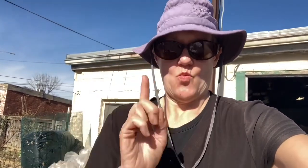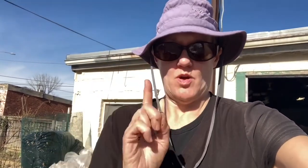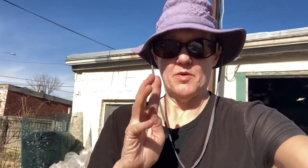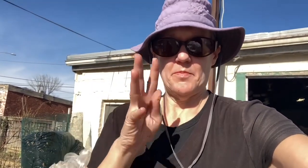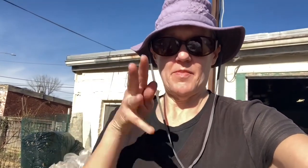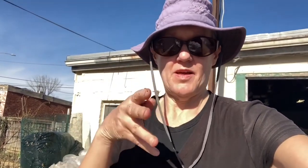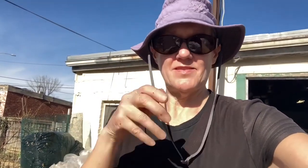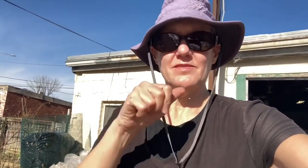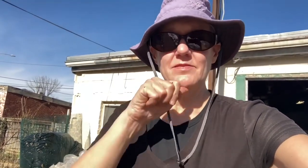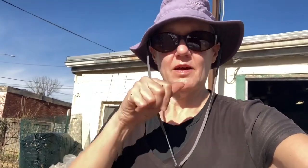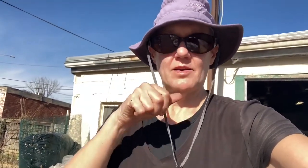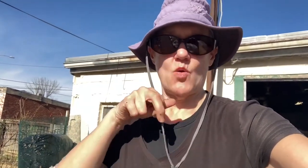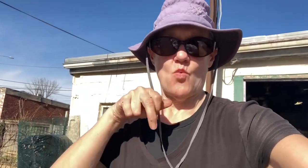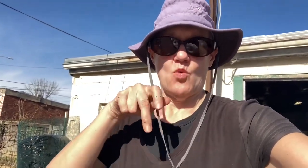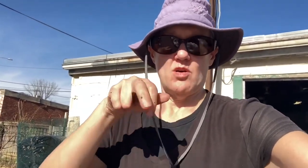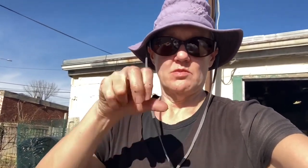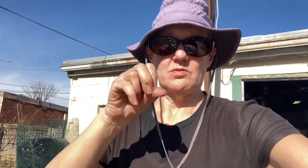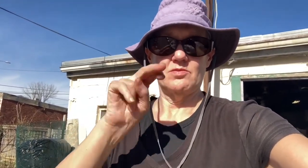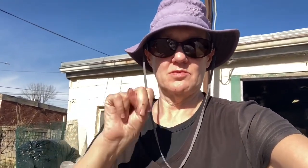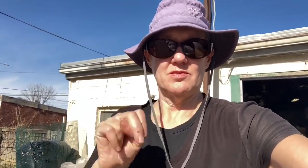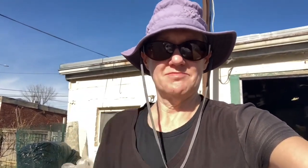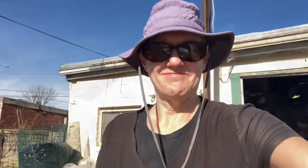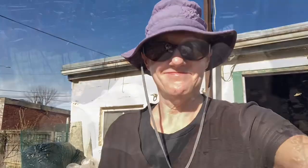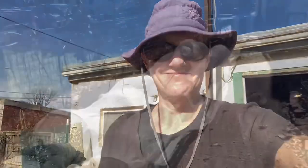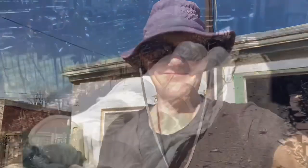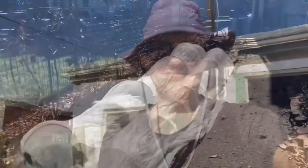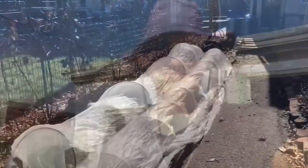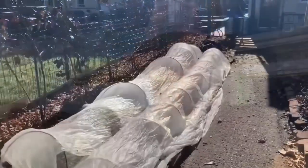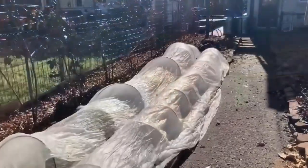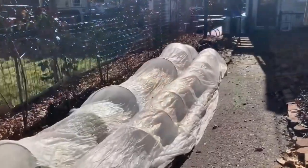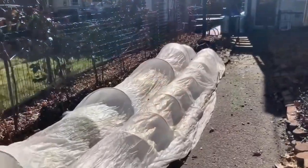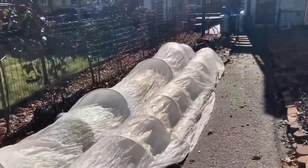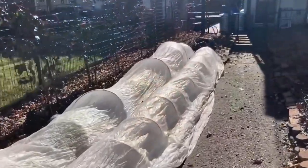it just helps me know where the plants are so I don't walk on top of them.